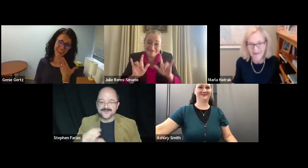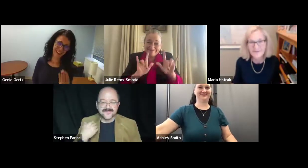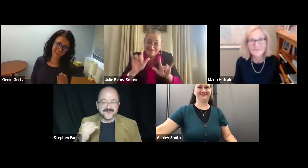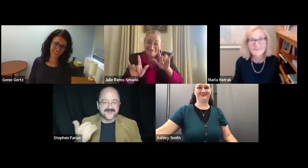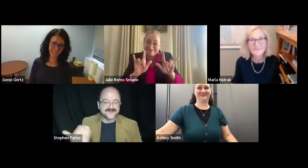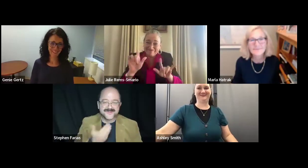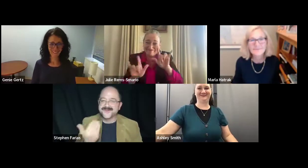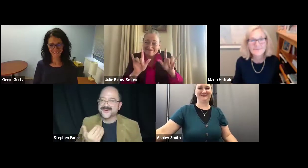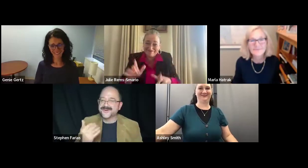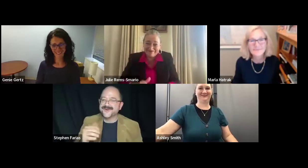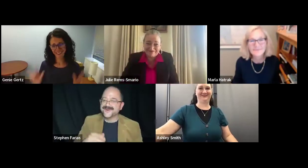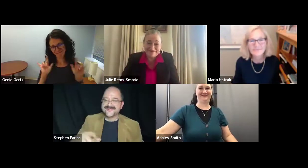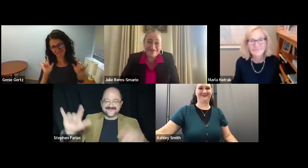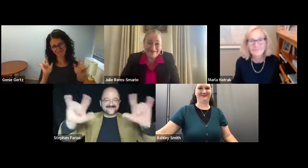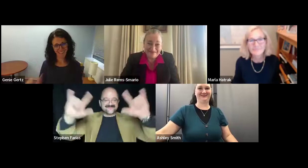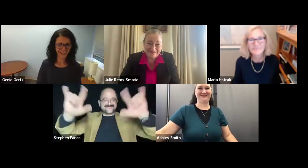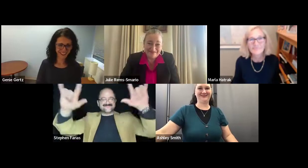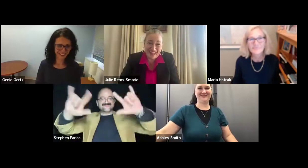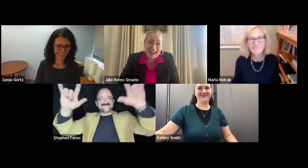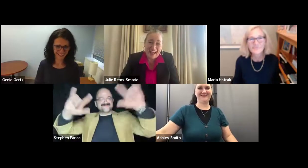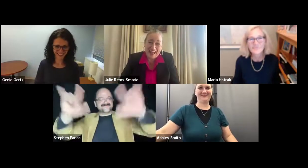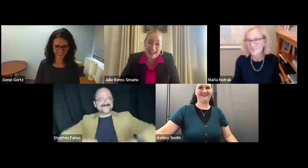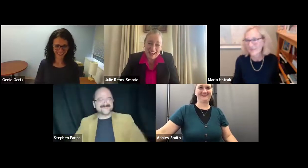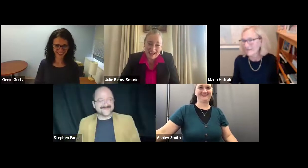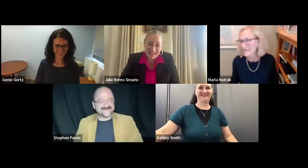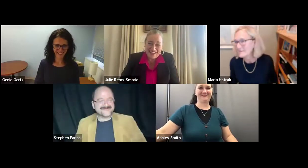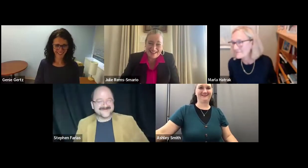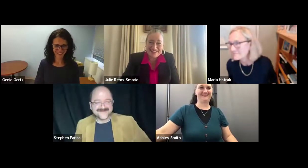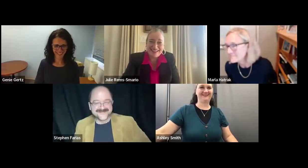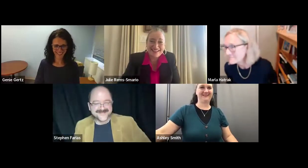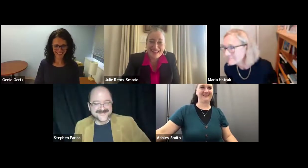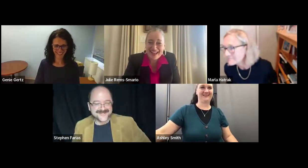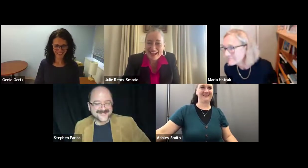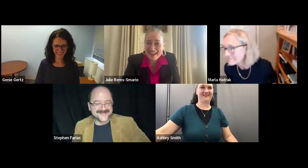love Oh, that. I've never seen that. Wonderful. yeah, that must be a new feature on Zoom. All right.